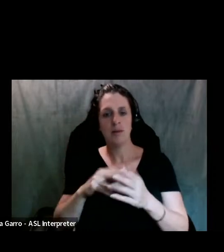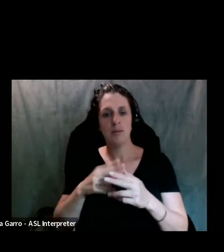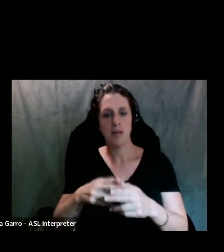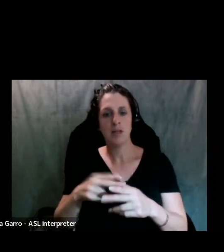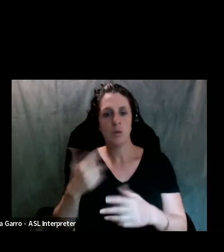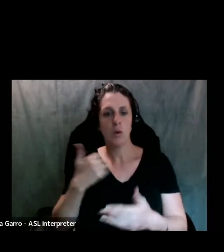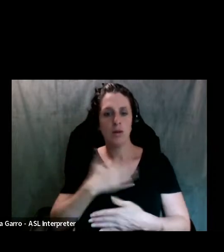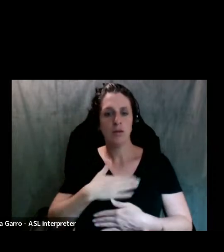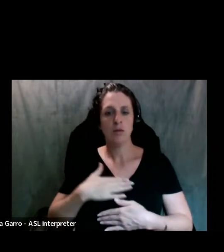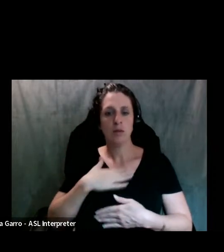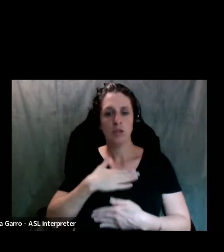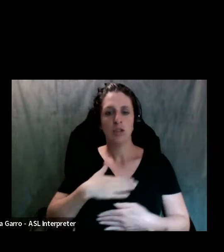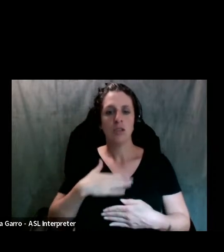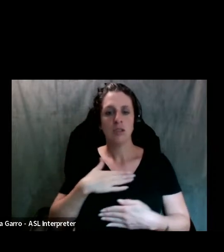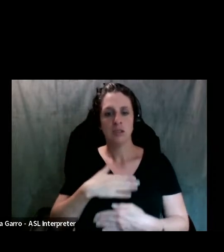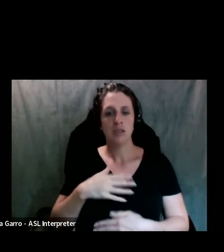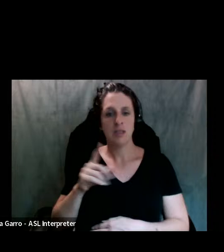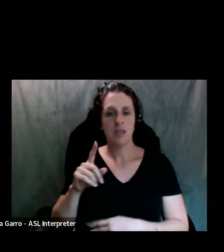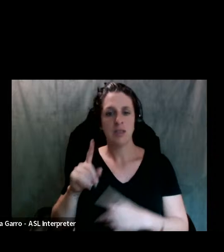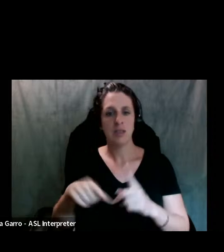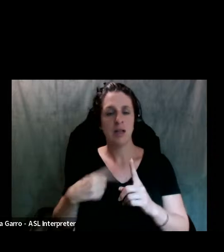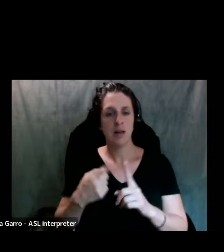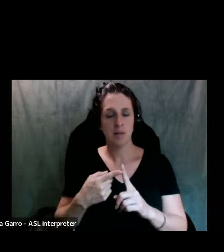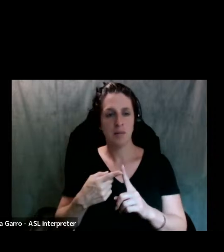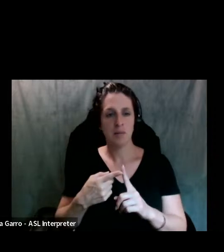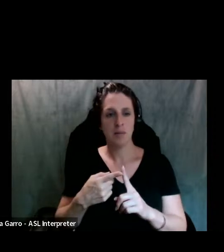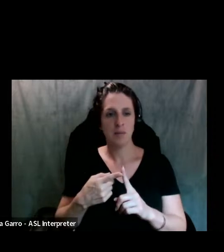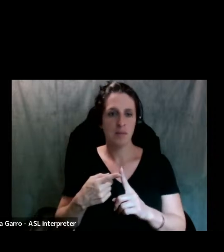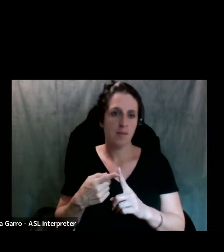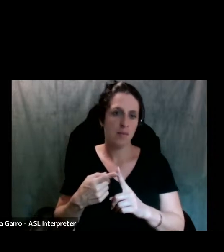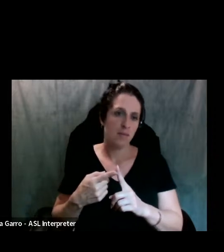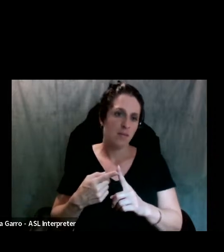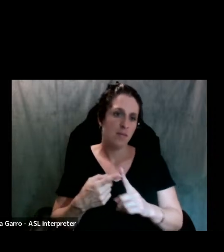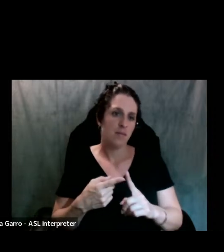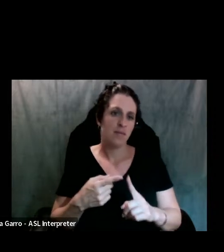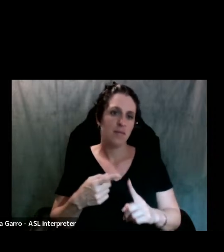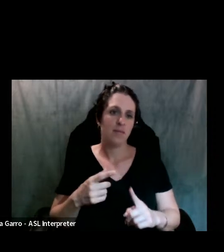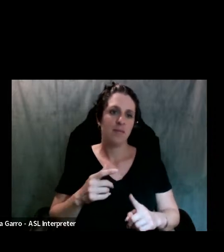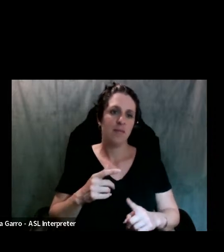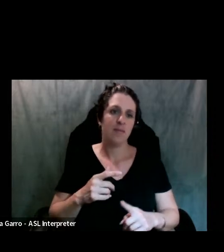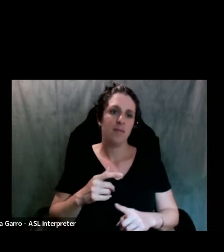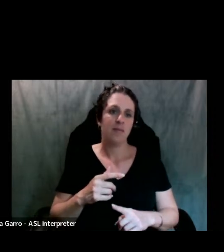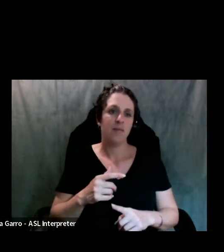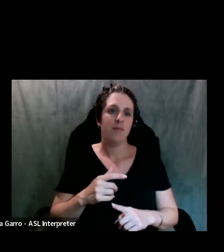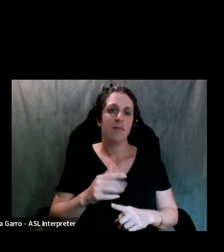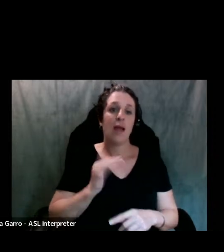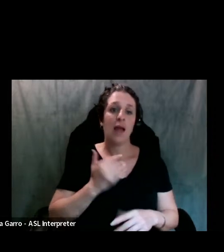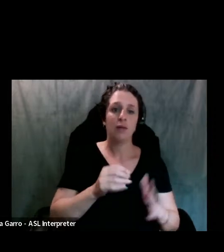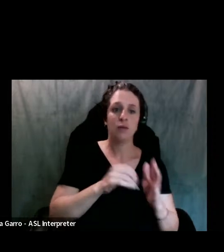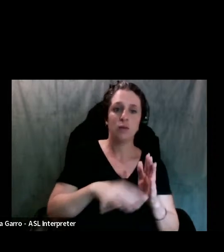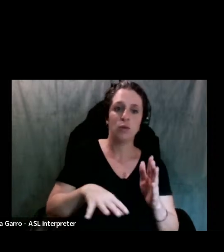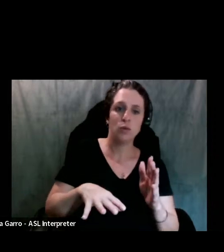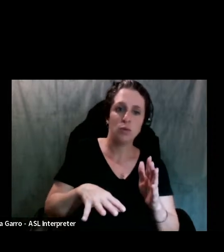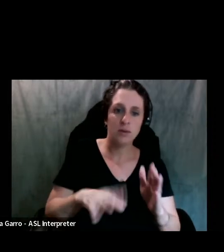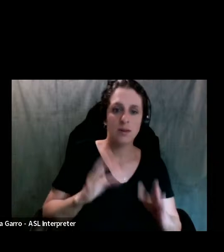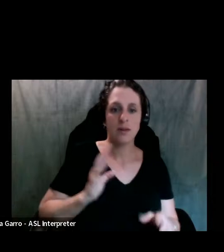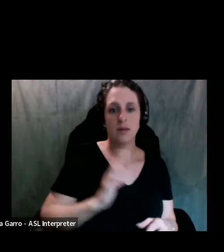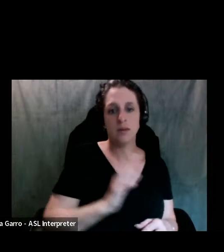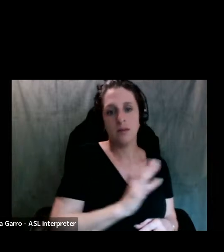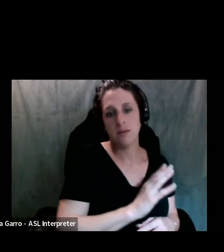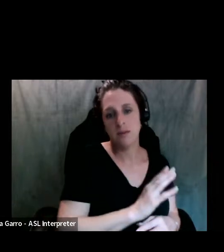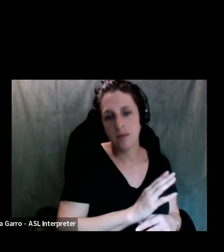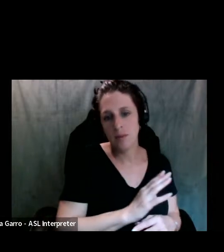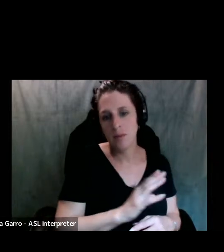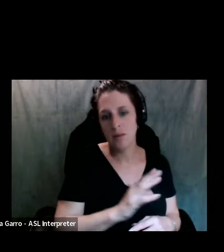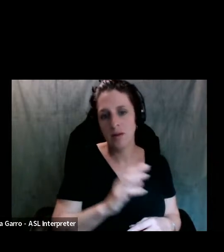like these like thing was like us like our like student board wasn't able to happen. Like if